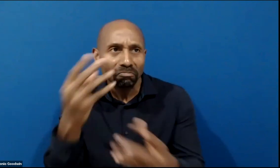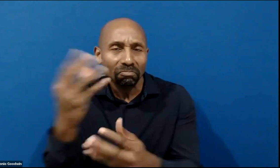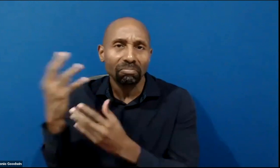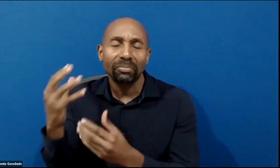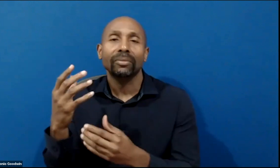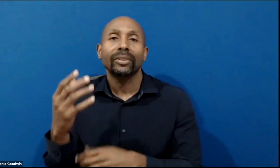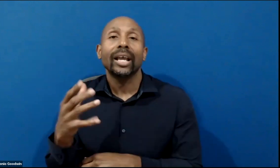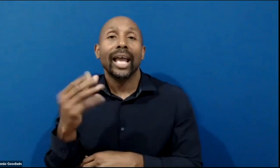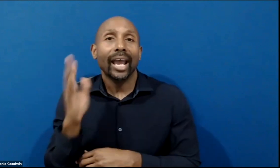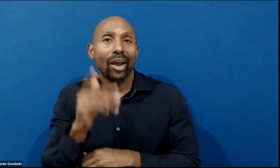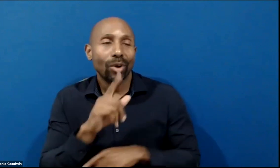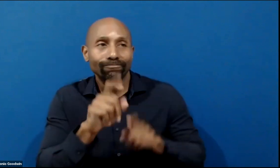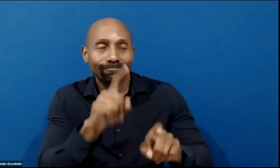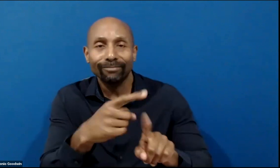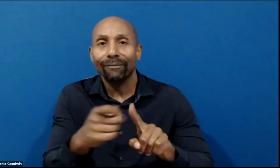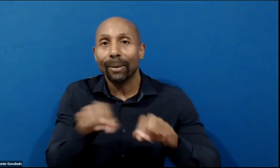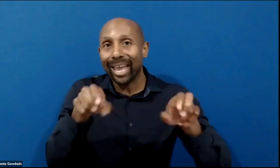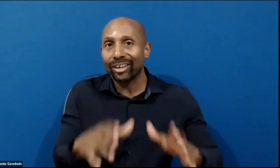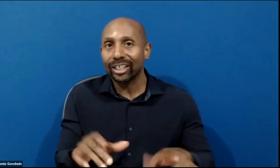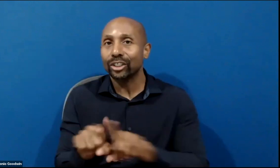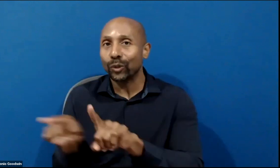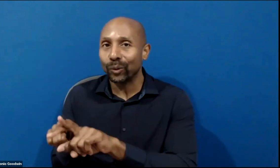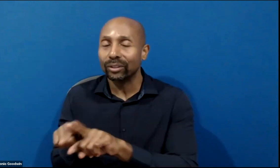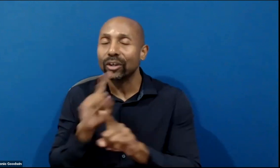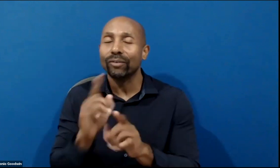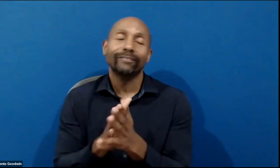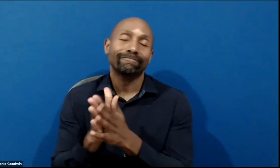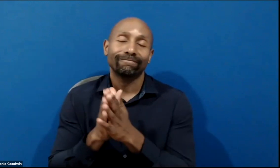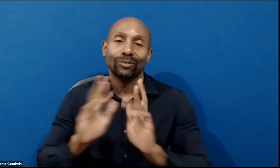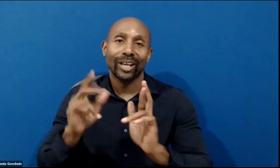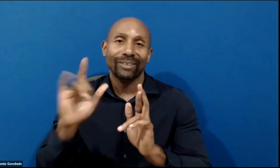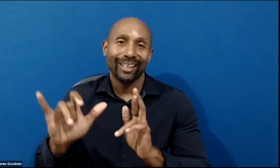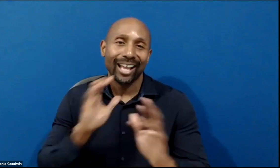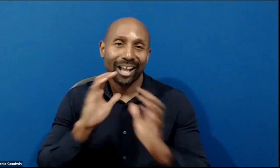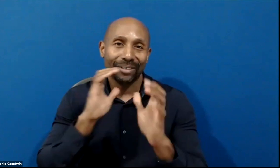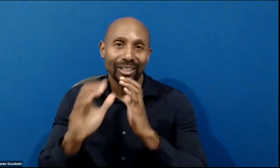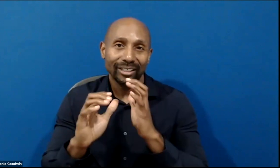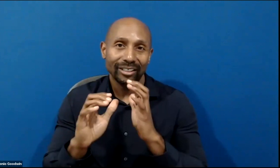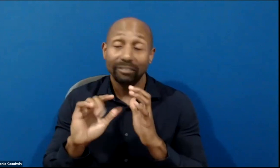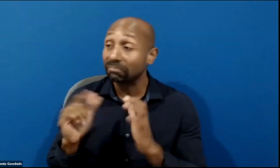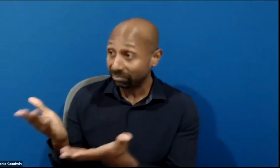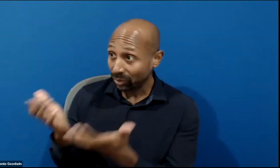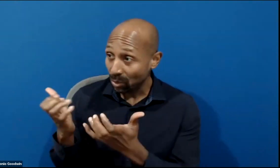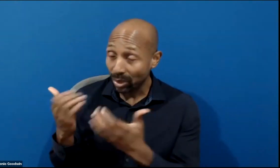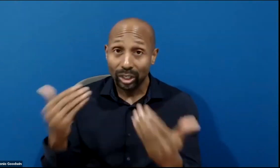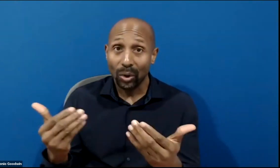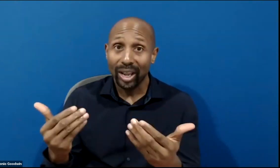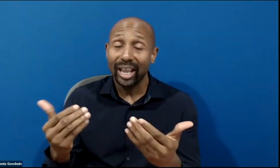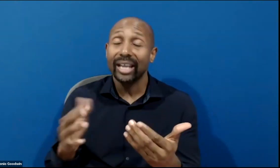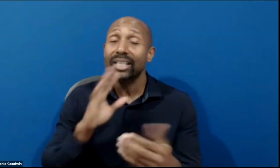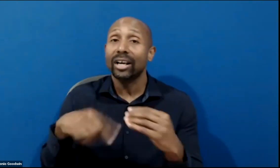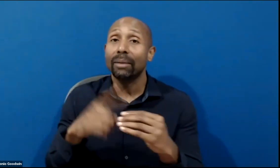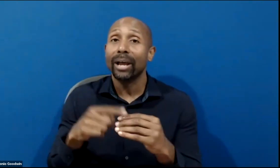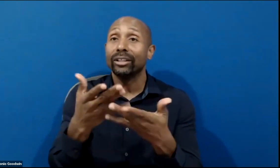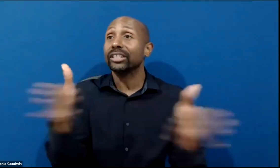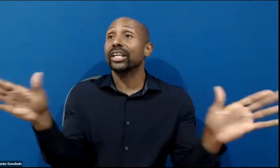from our panelists. So we can't wait to get into that conversation. Jonathan, if you want to kind of give an overview of what we're